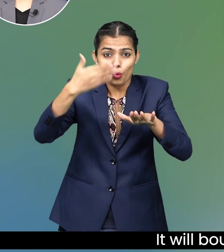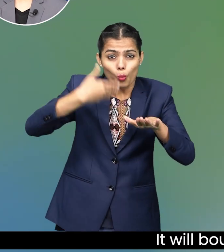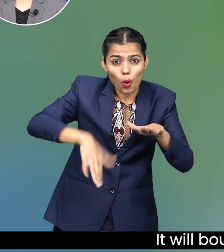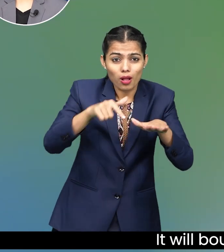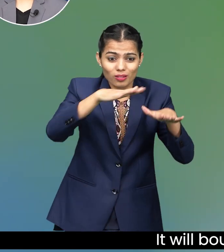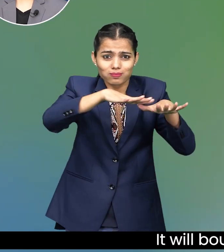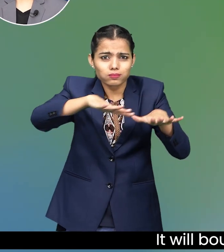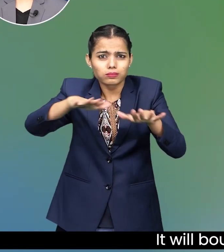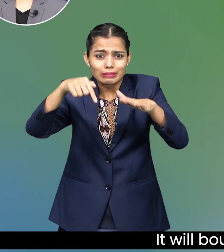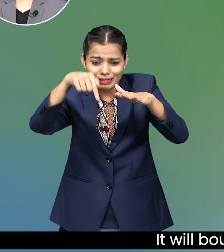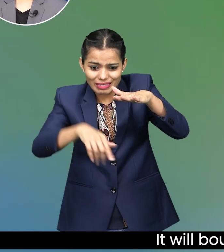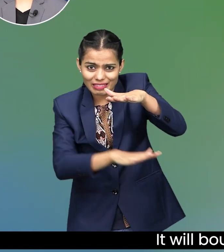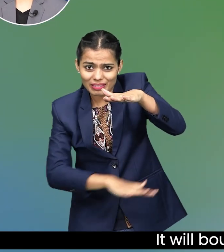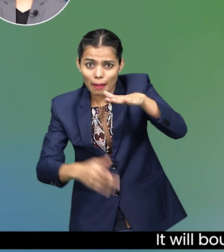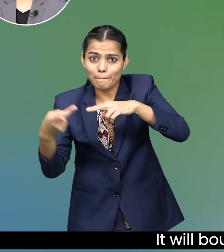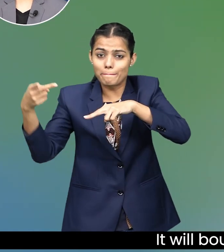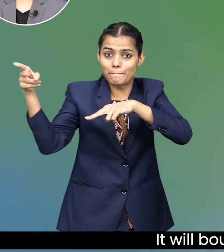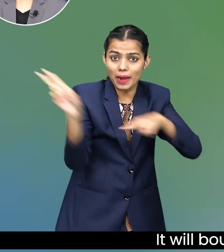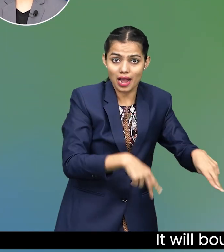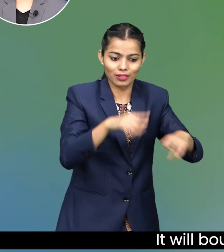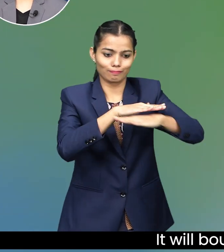it will bounce back to the surface